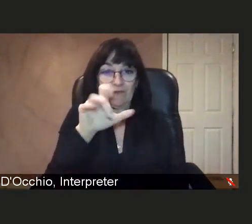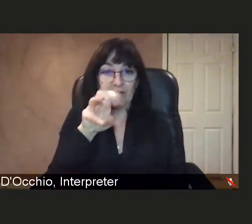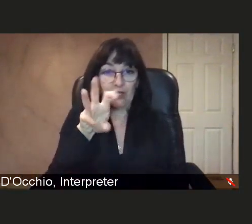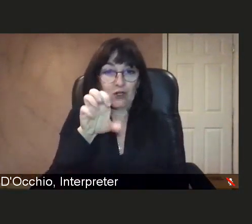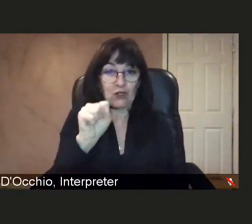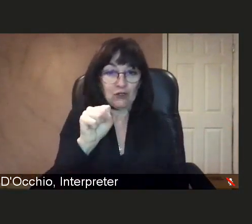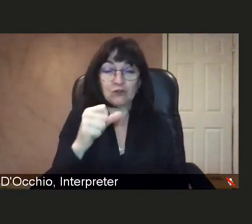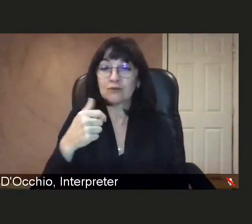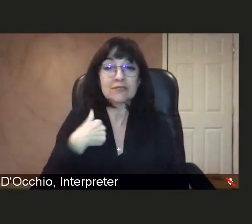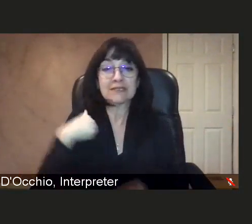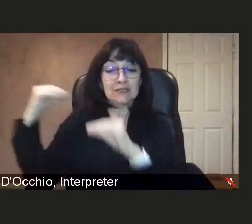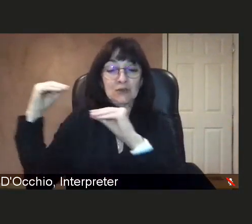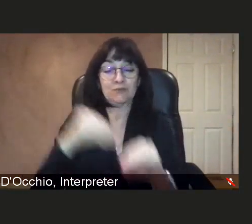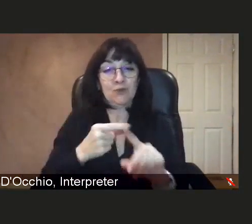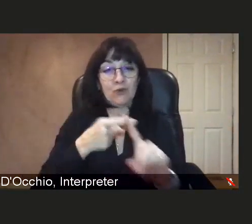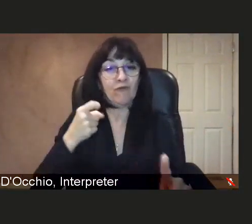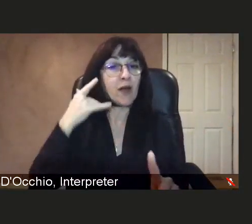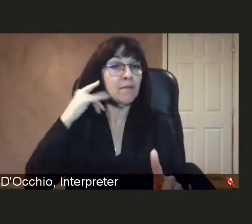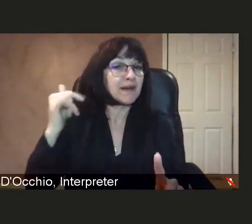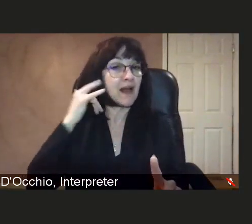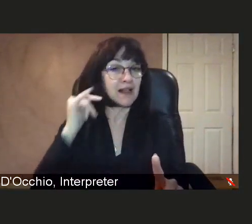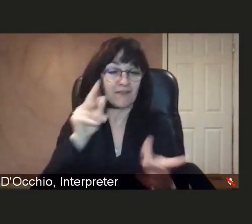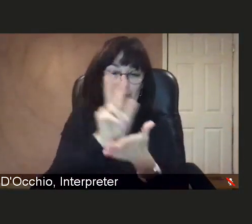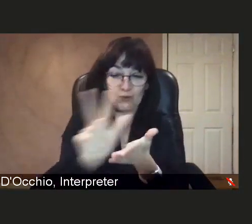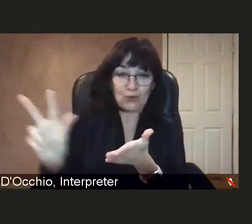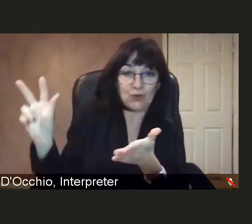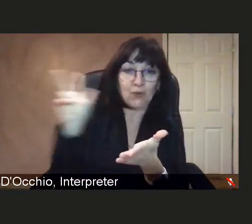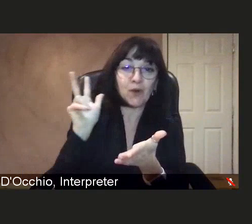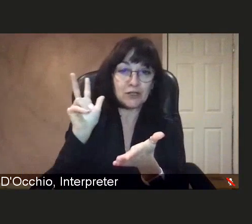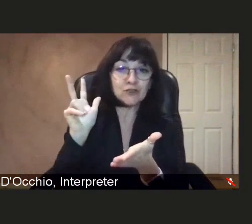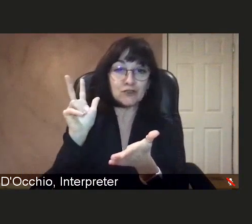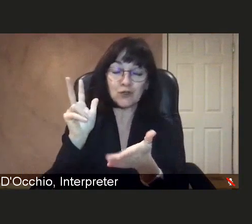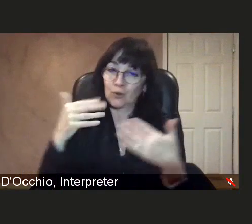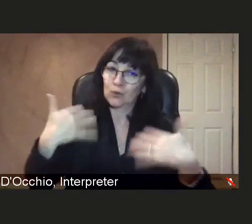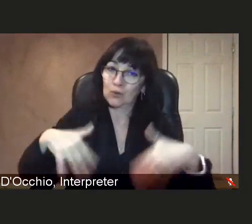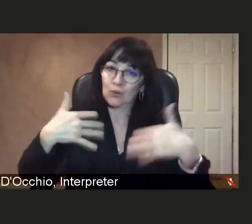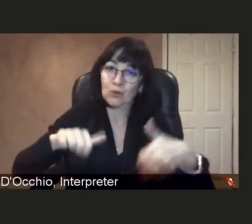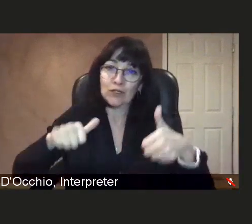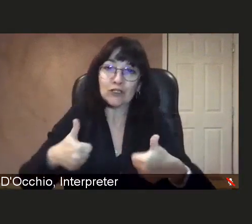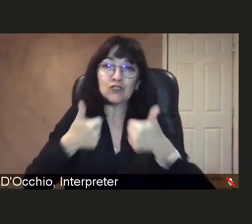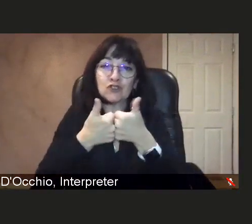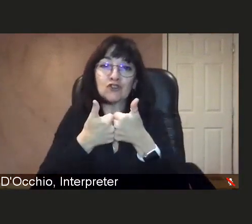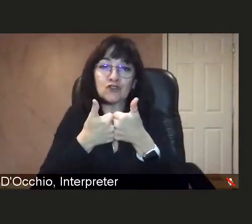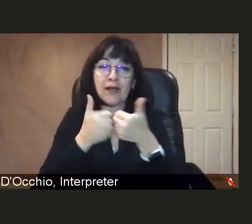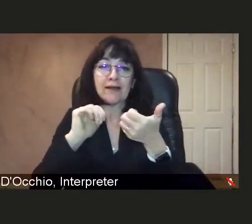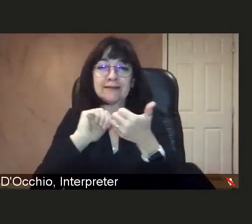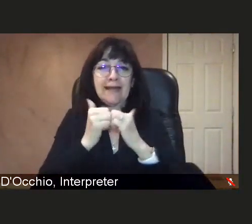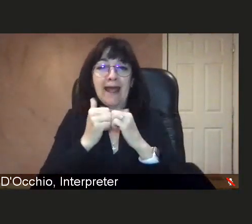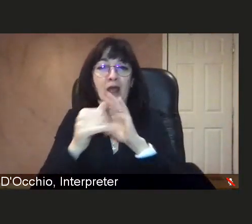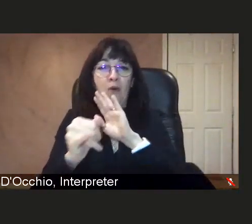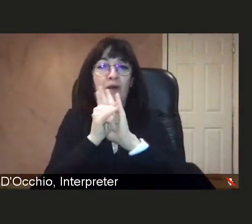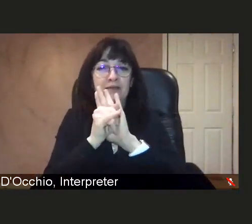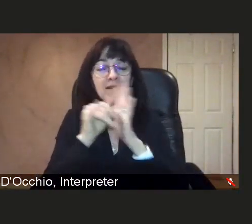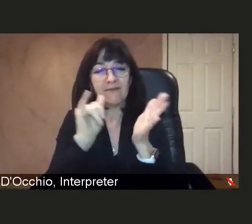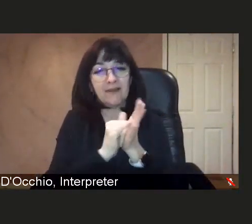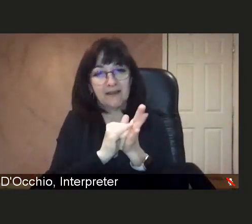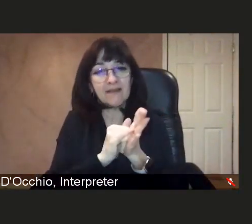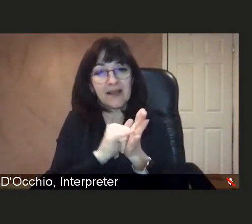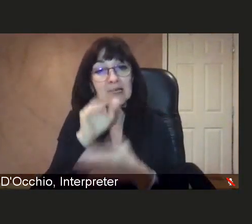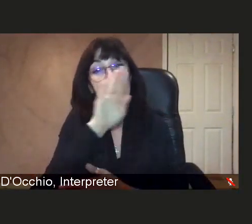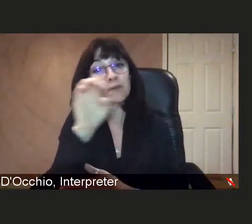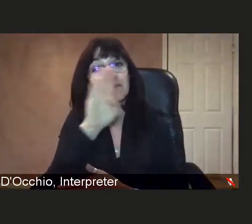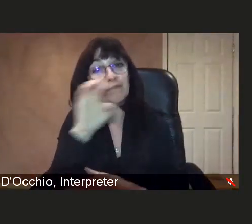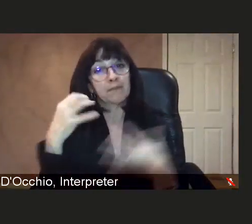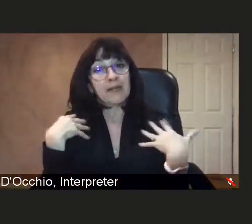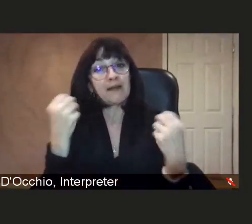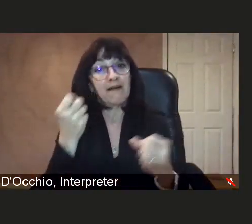from California almost 3 weeks ago, it is a challenge to identify that. Beebe Healthcare has taken on the responsibility of